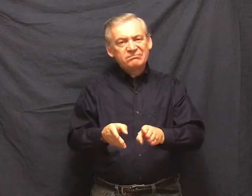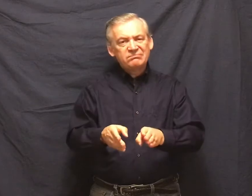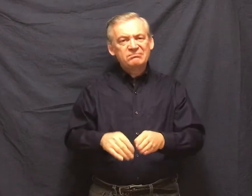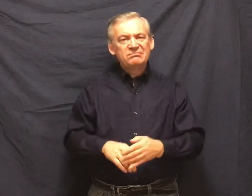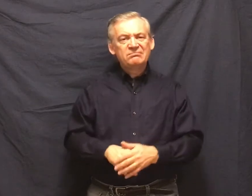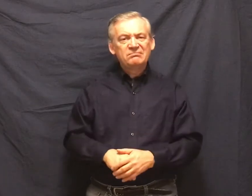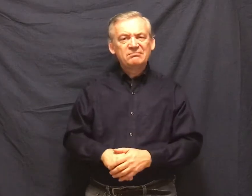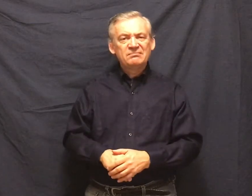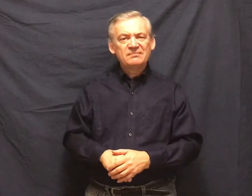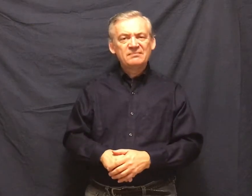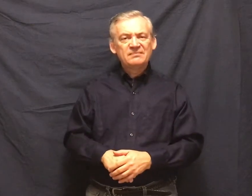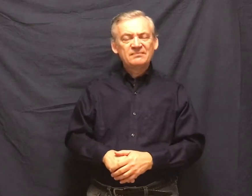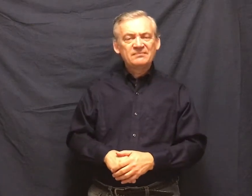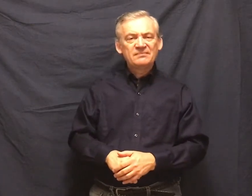Crooks had his apple box over his bunk.